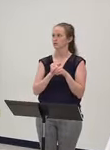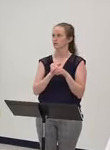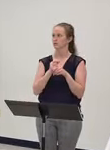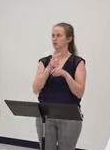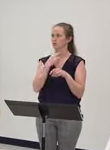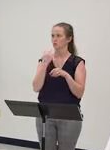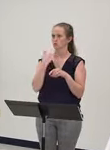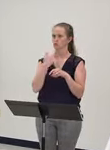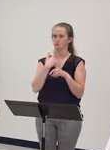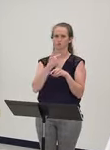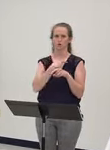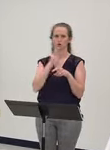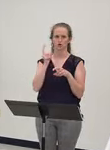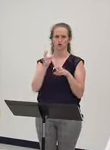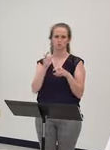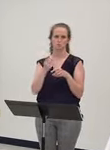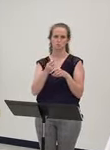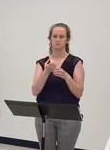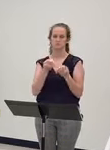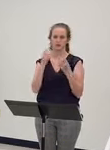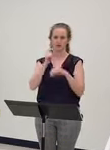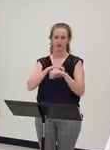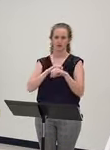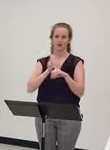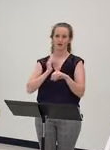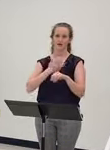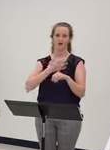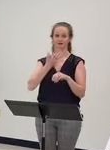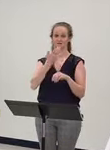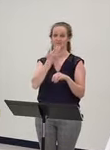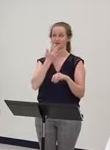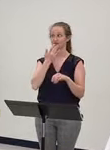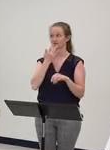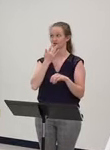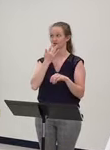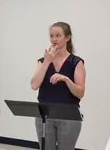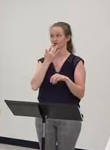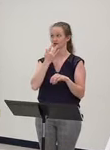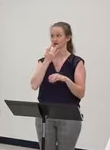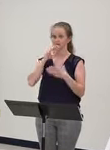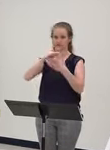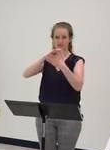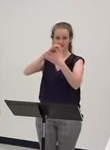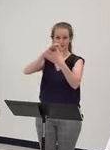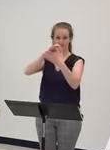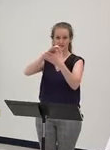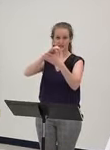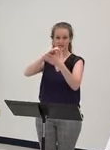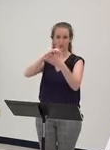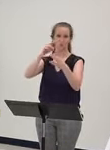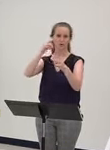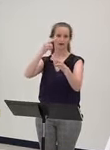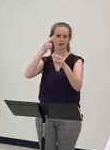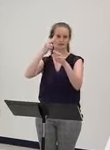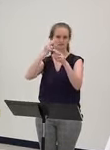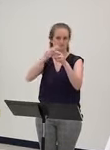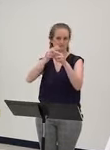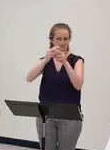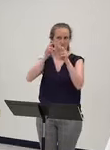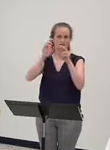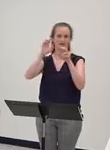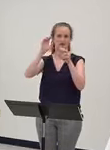you know, once every couple weeks, would be our favorite steak place. We'll call it